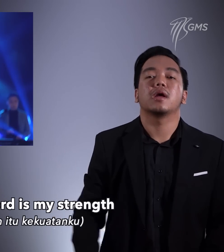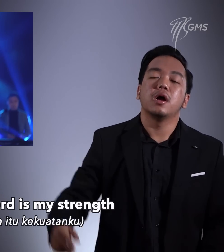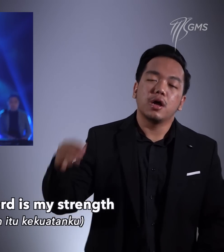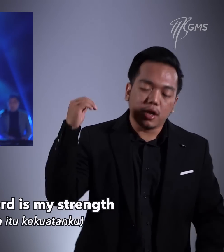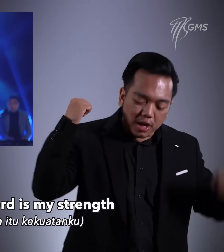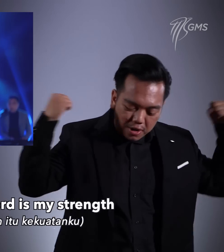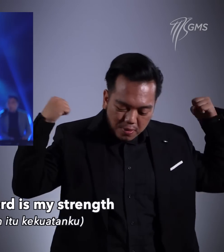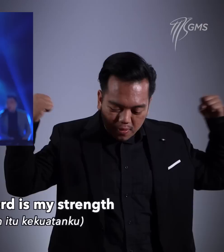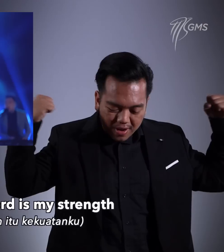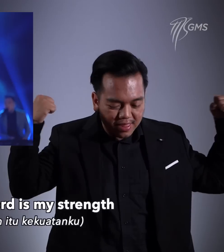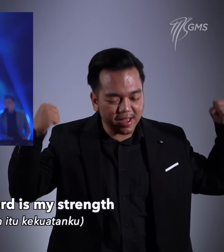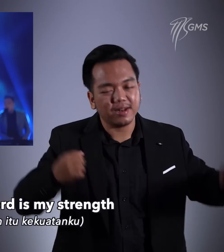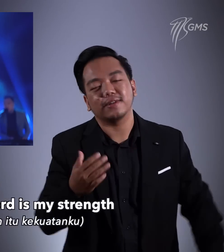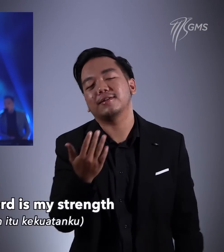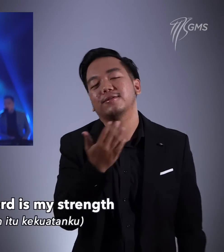Lord